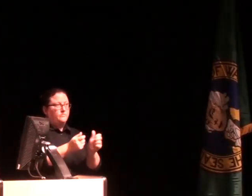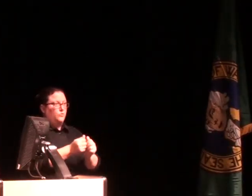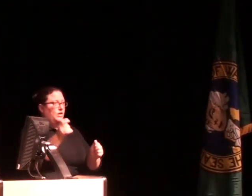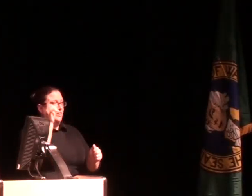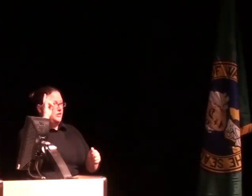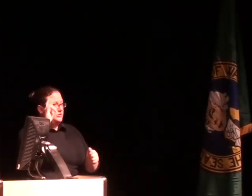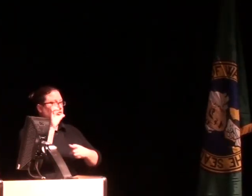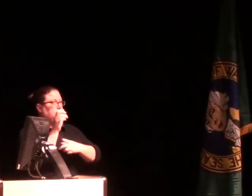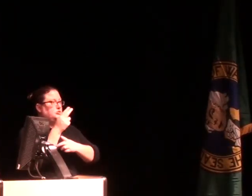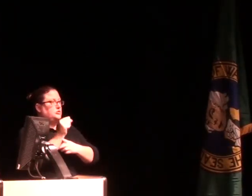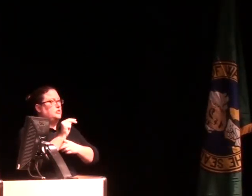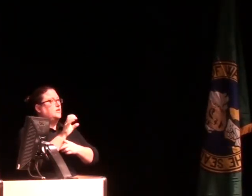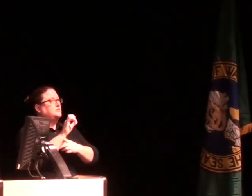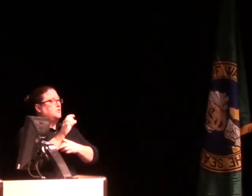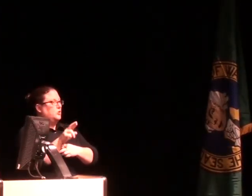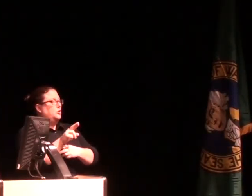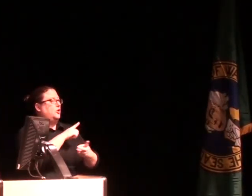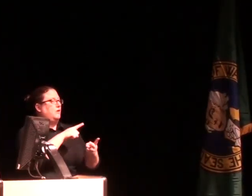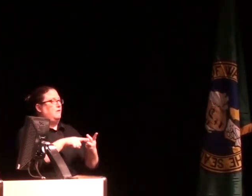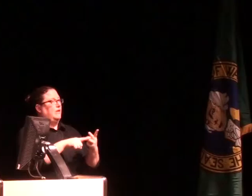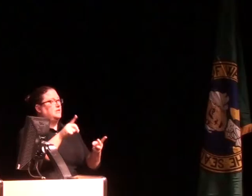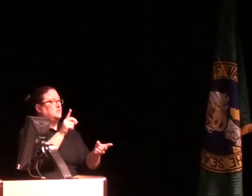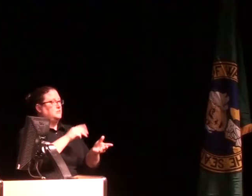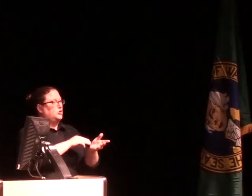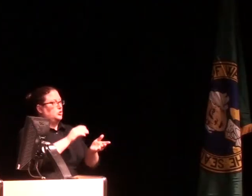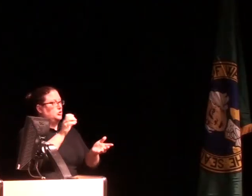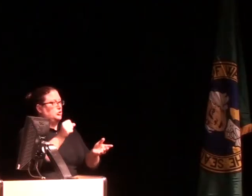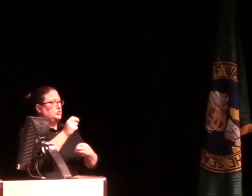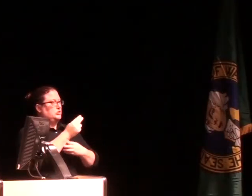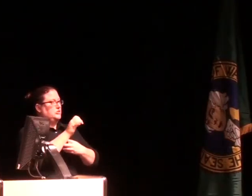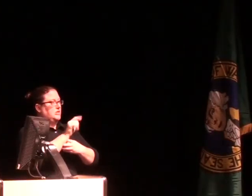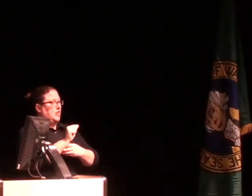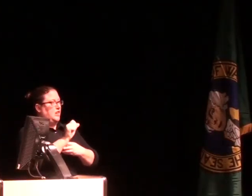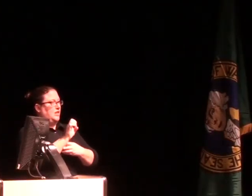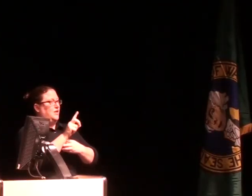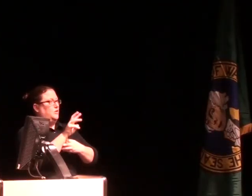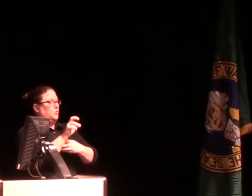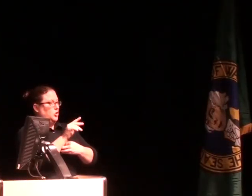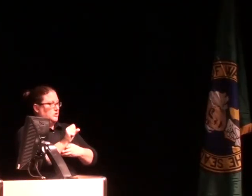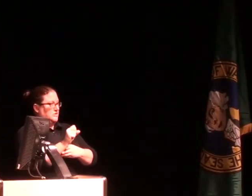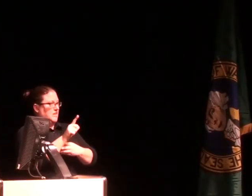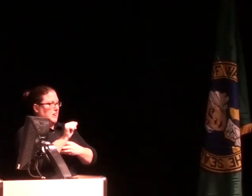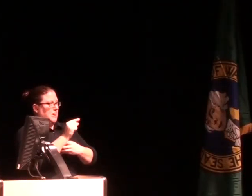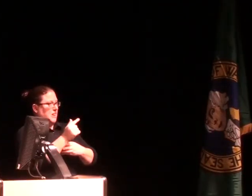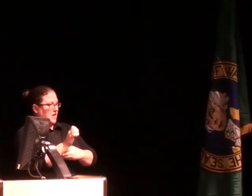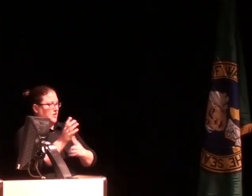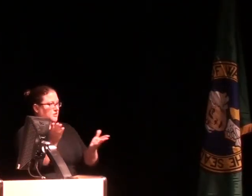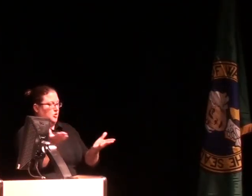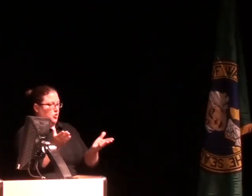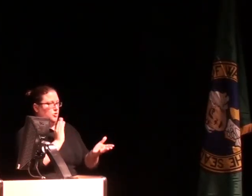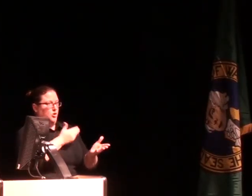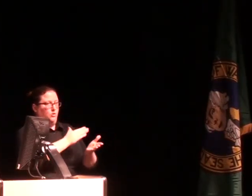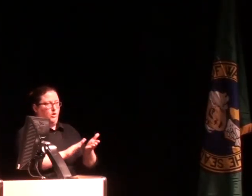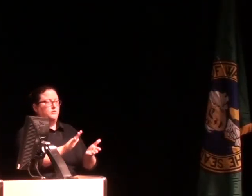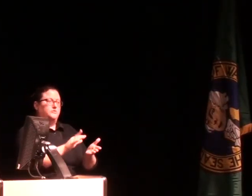and Dr. Sheila Edwards Lang here at our college. And that was so they are also very supportive. And